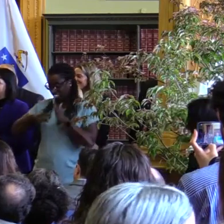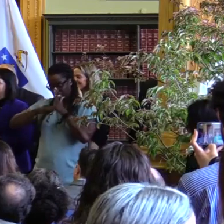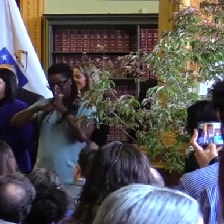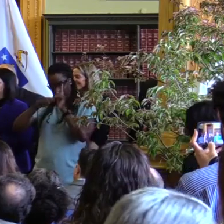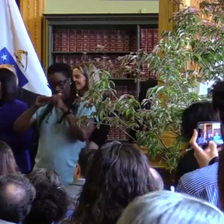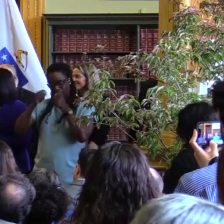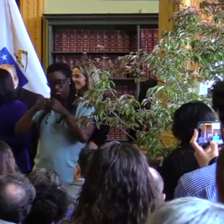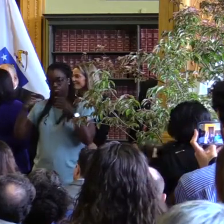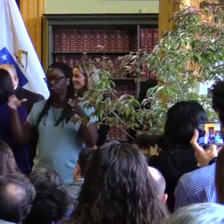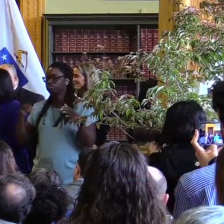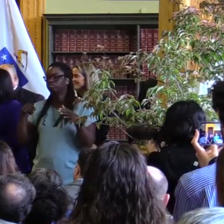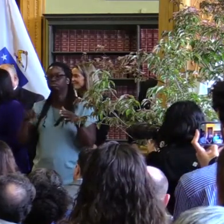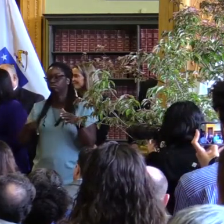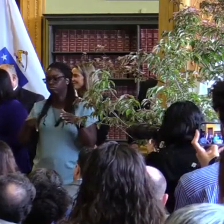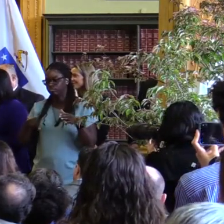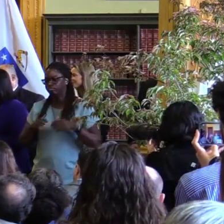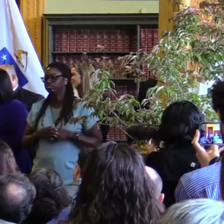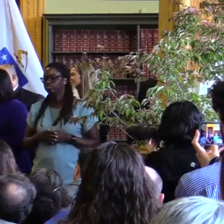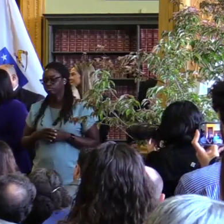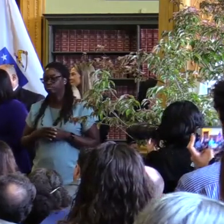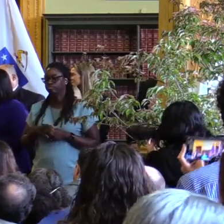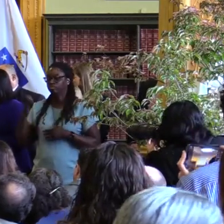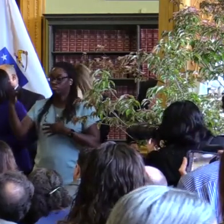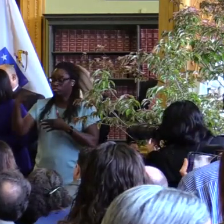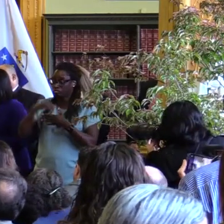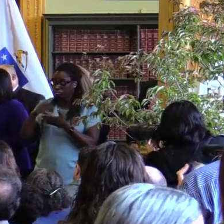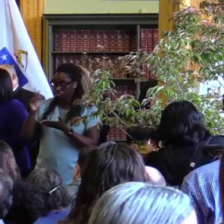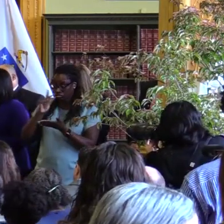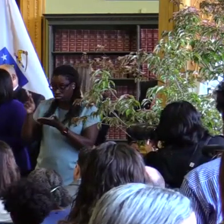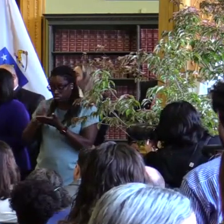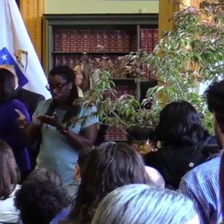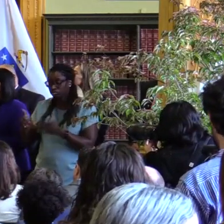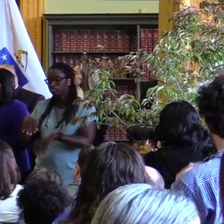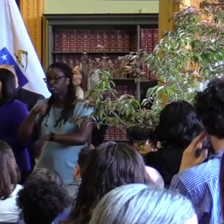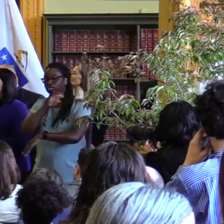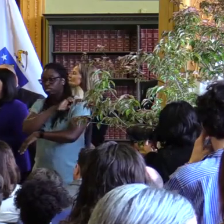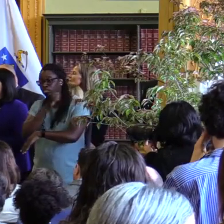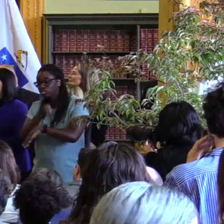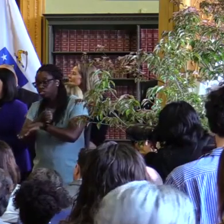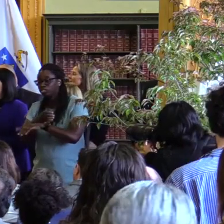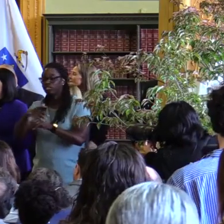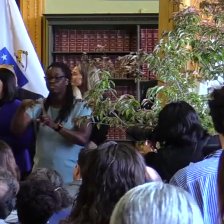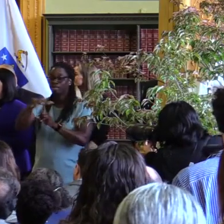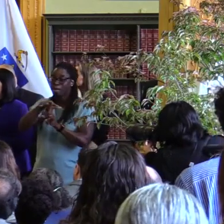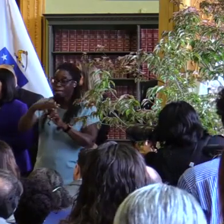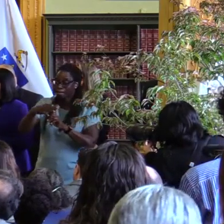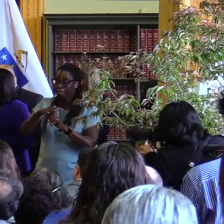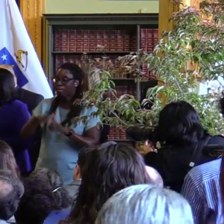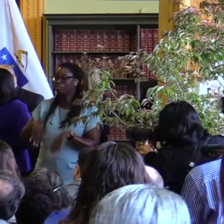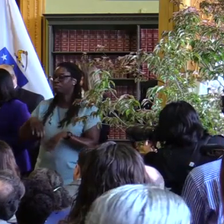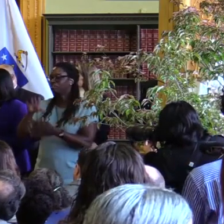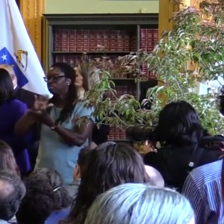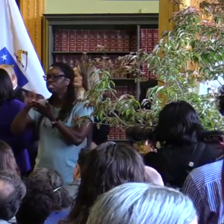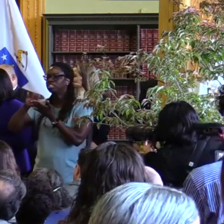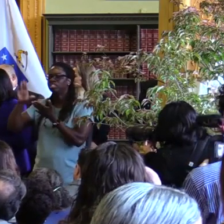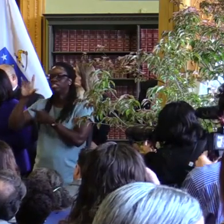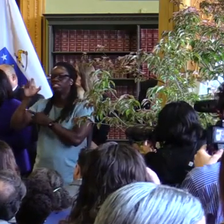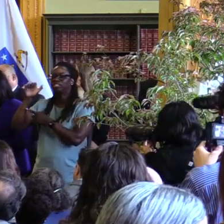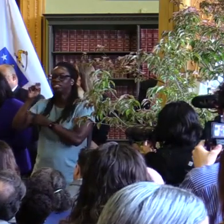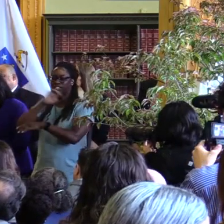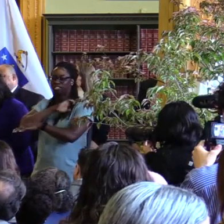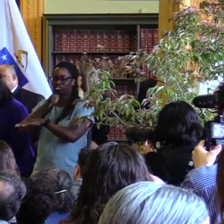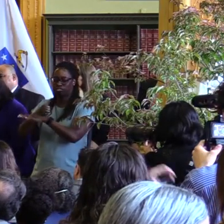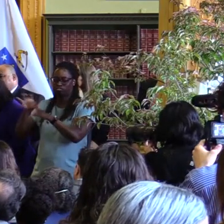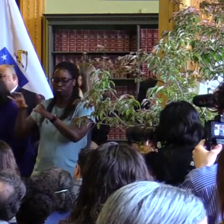have our Secretary of Energy and Environmental Affairs, Rebecca Tepper, who's breaking ground in clean energy and resilience policy.